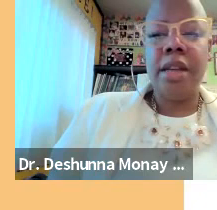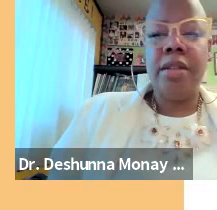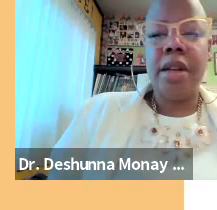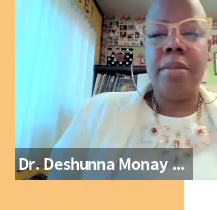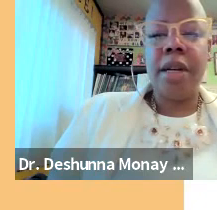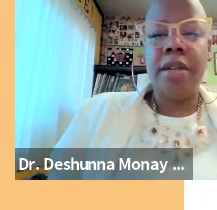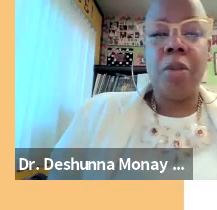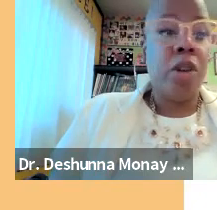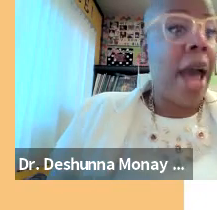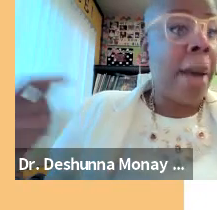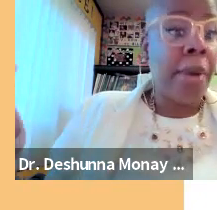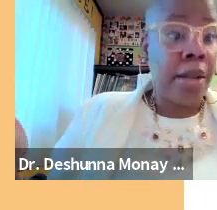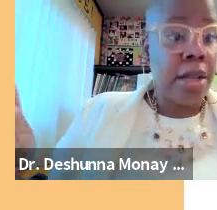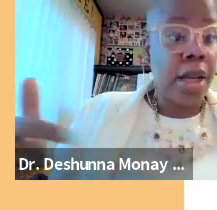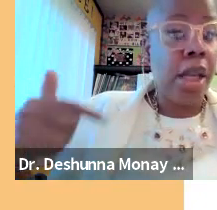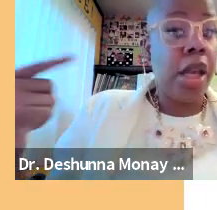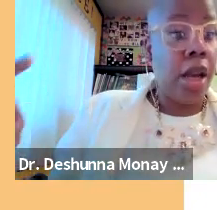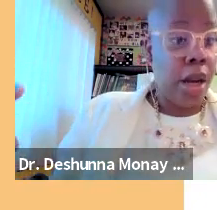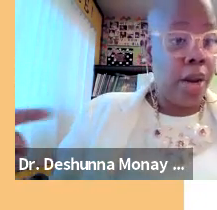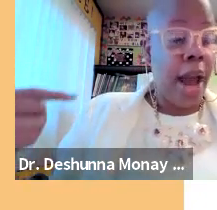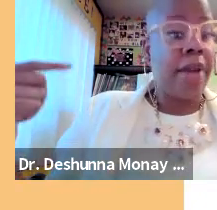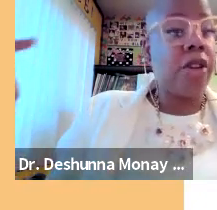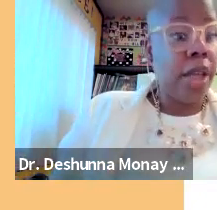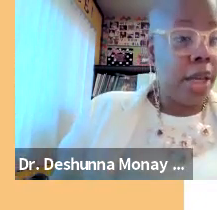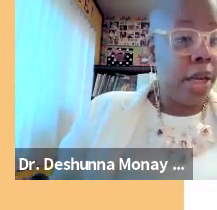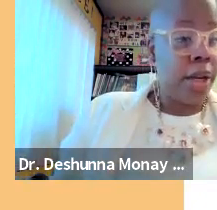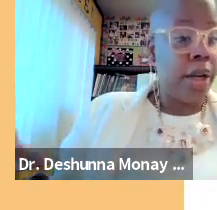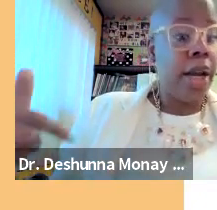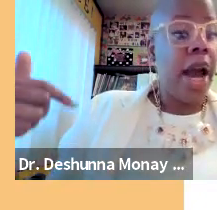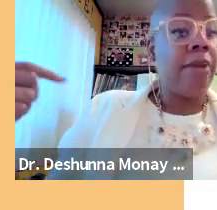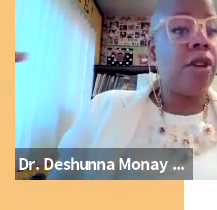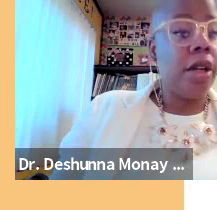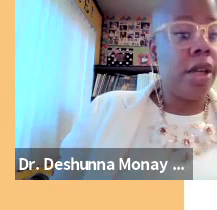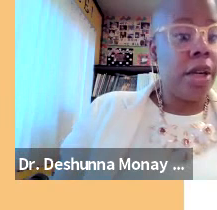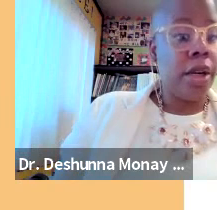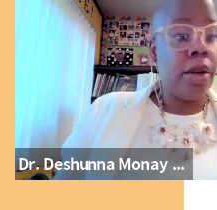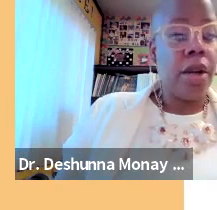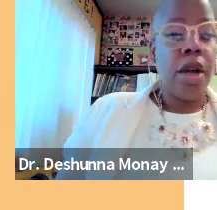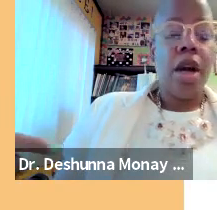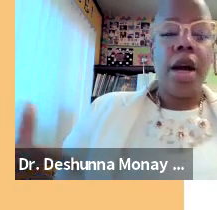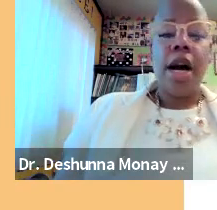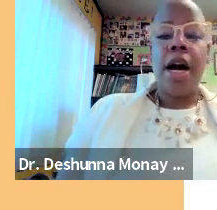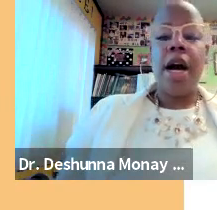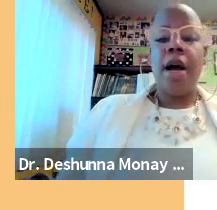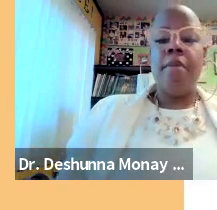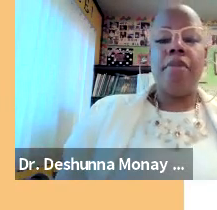look at these numbers, which happens year after year after year,